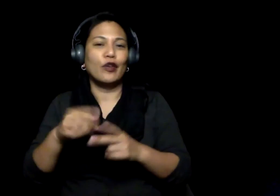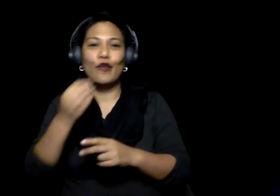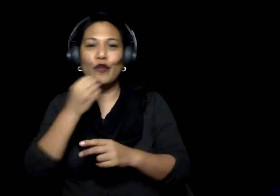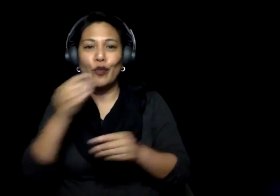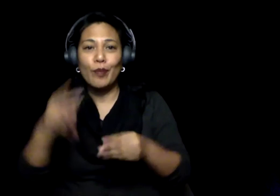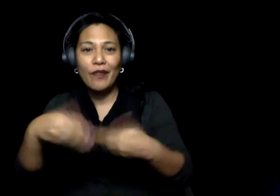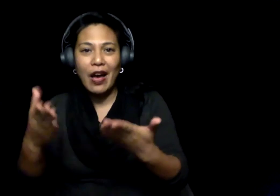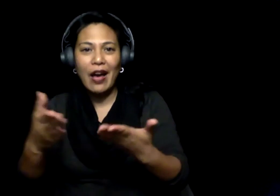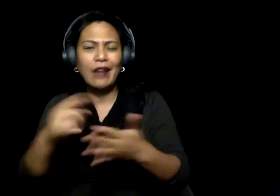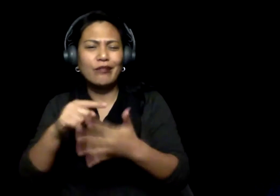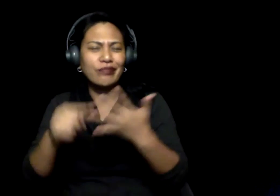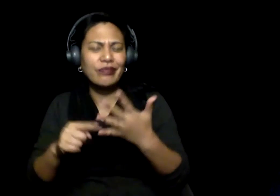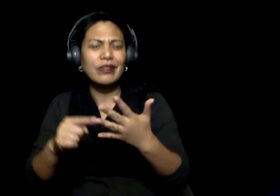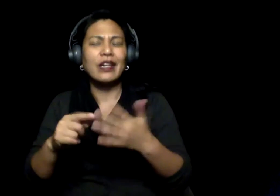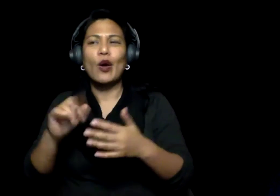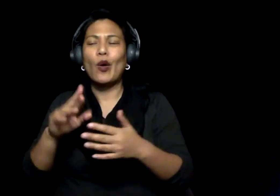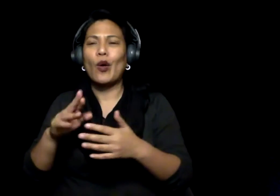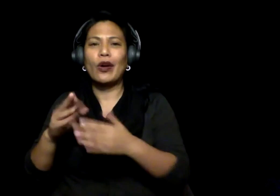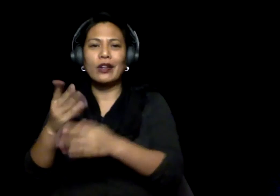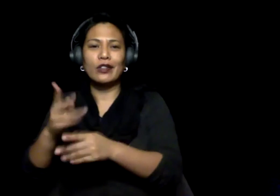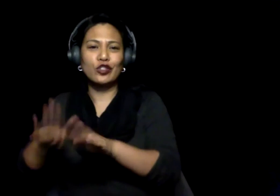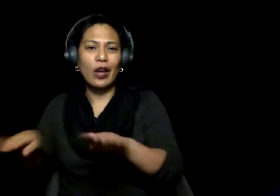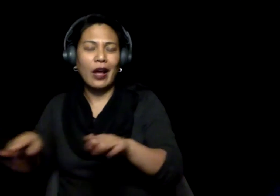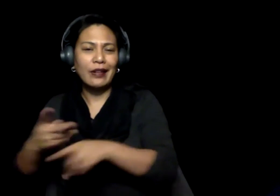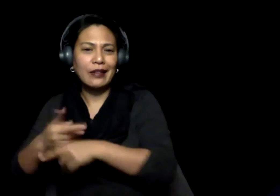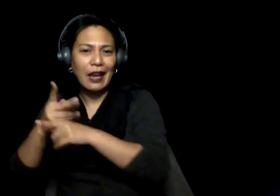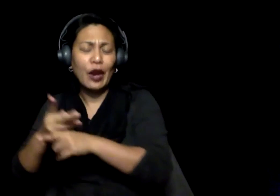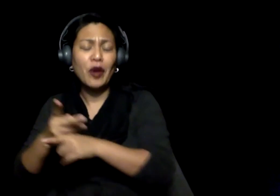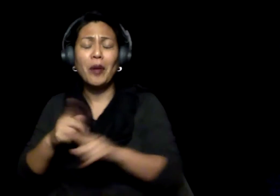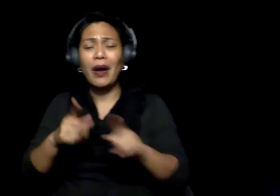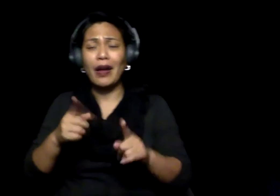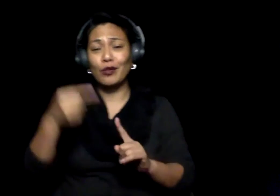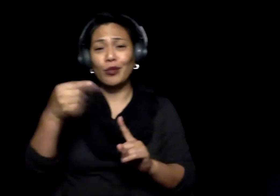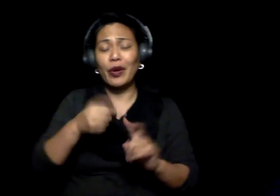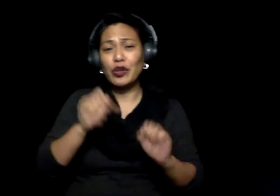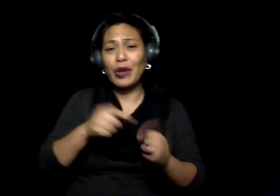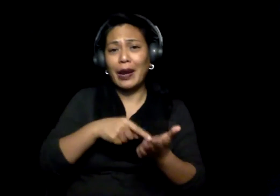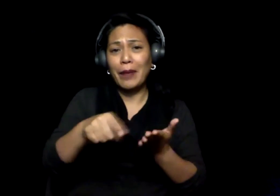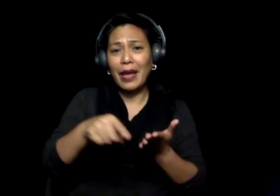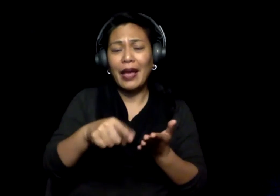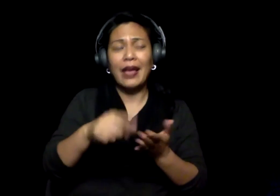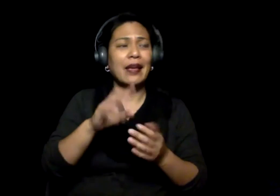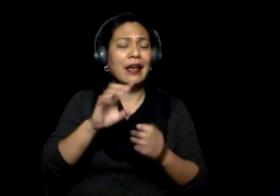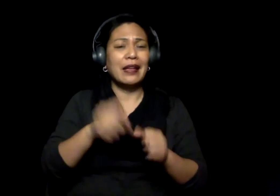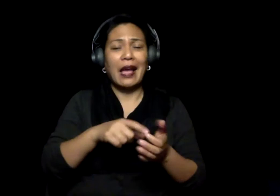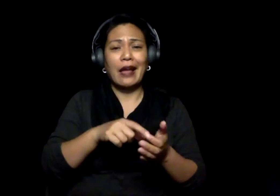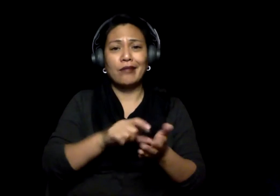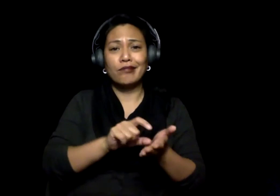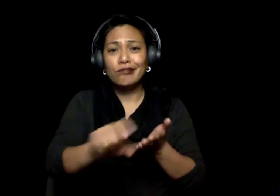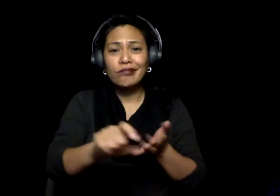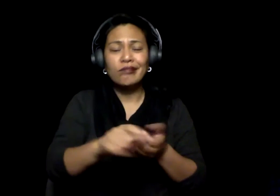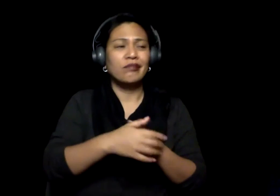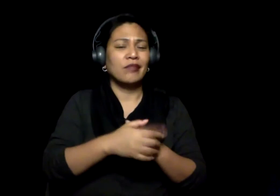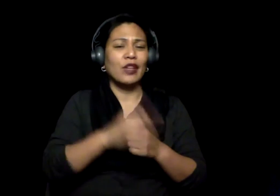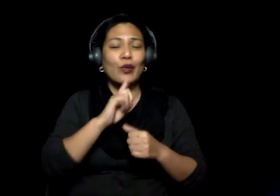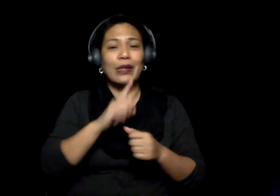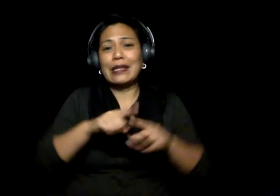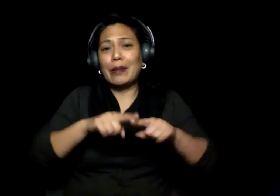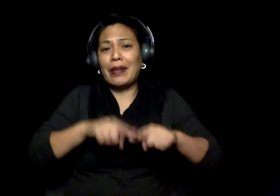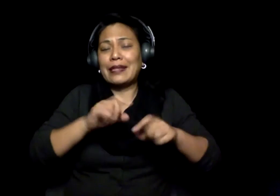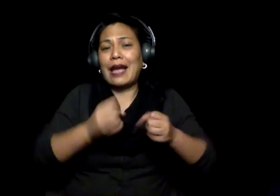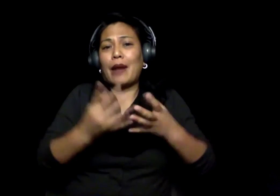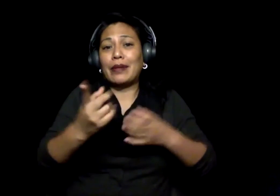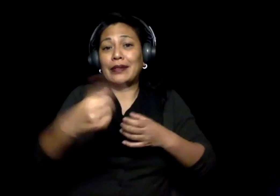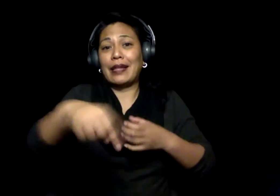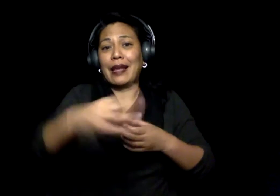else. But it also may mean honoraria for participants, depending on how deeply they're engaged and how much time commitment.